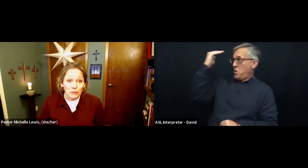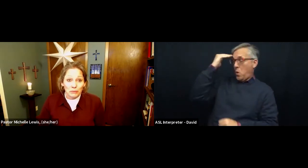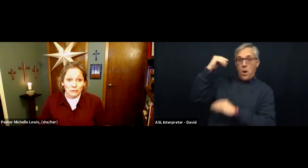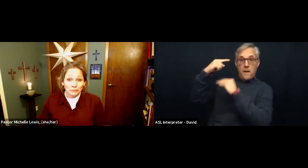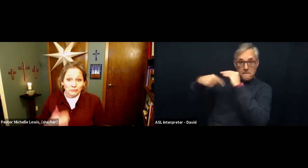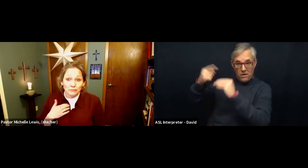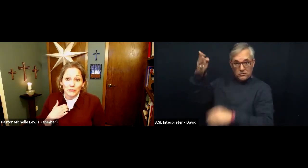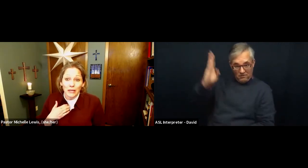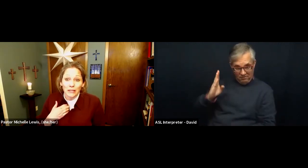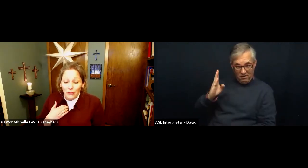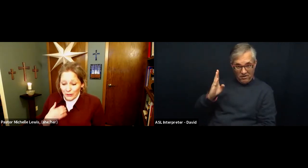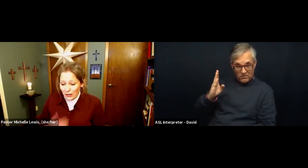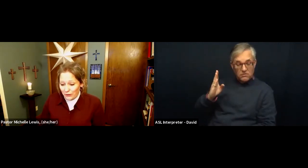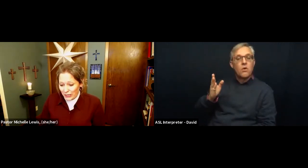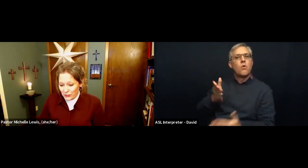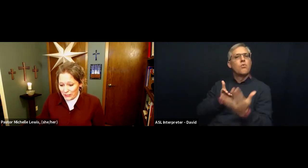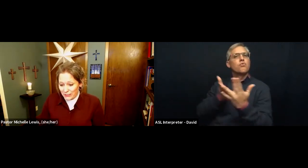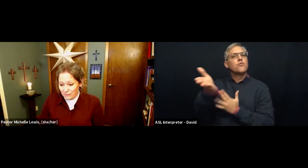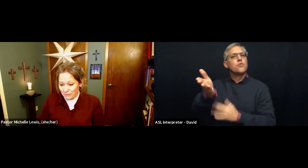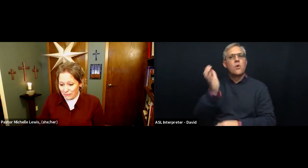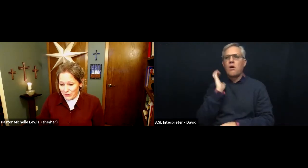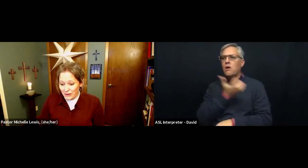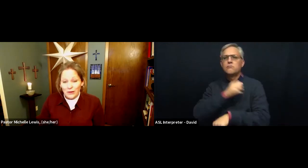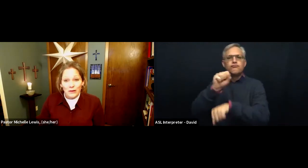other people and other congregations.